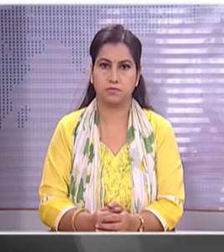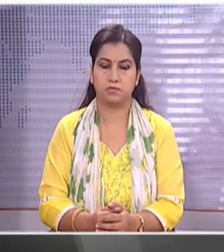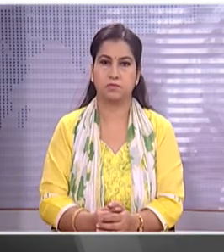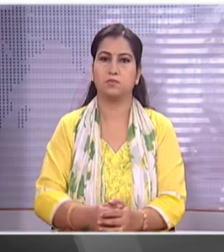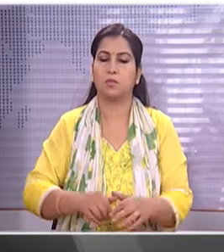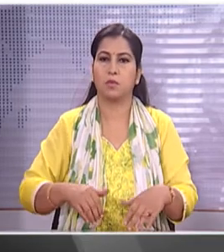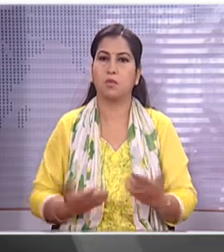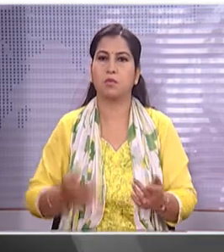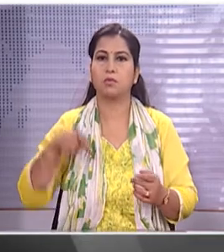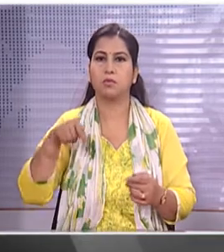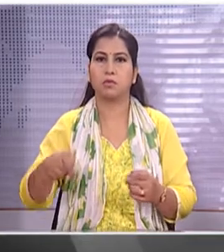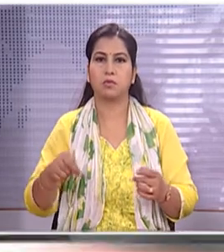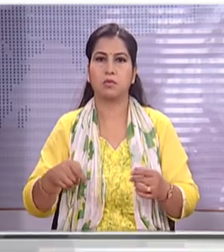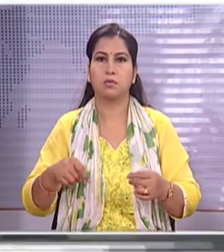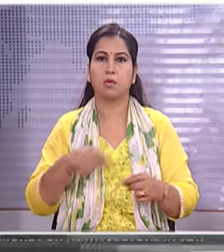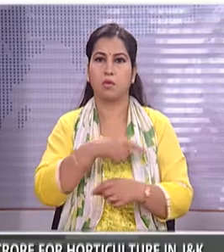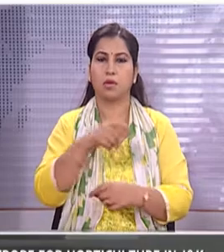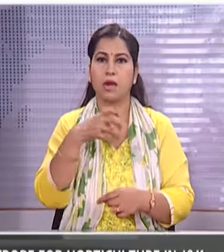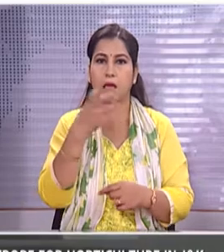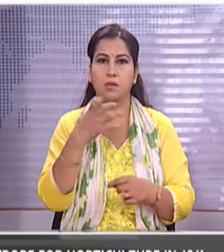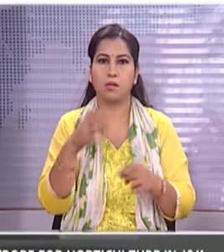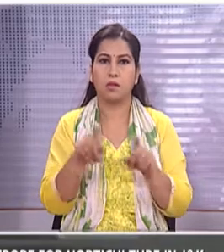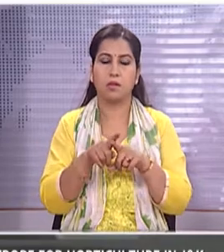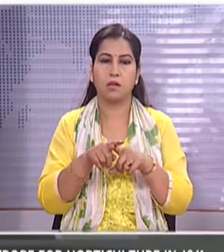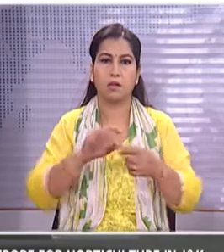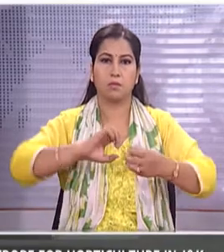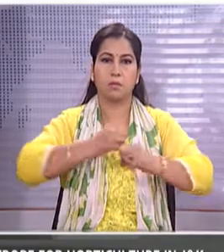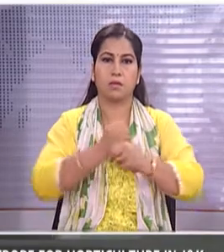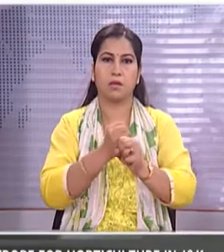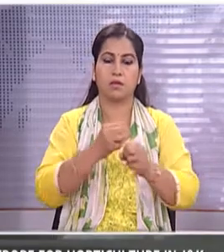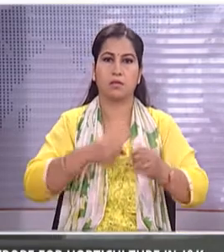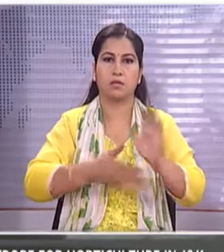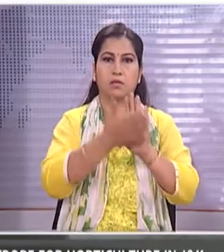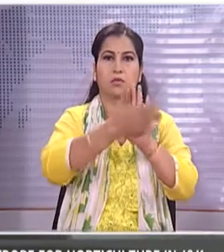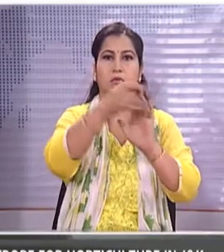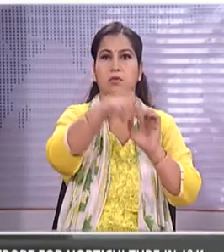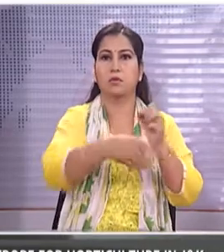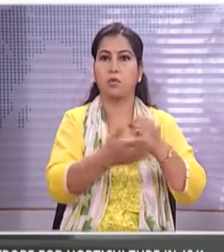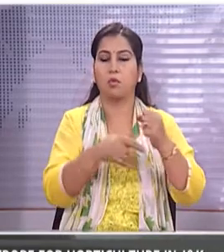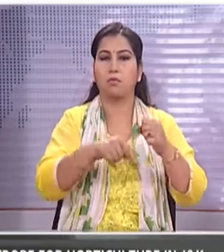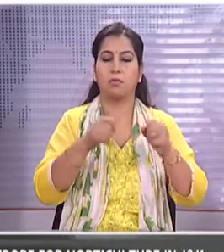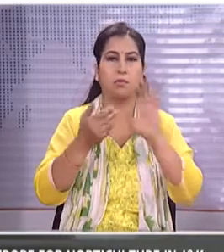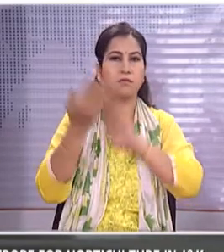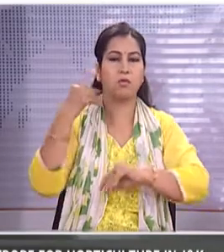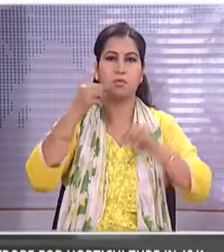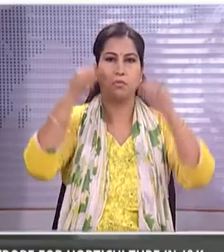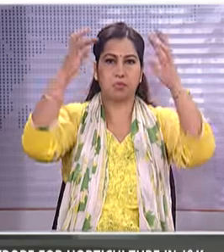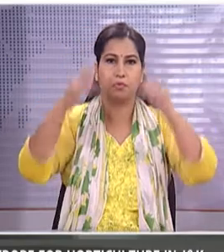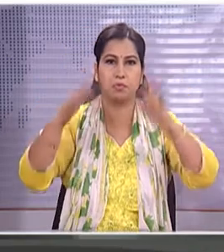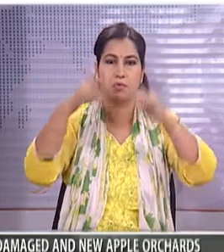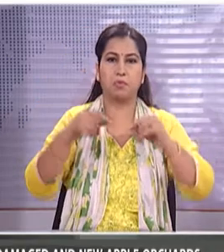In what could come as a major relief to apple growers in Jammu and Kashmir who lost their crop in the floods that lashed the state